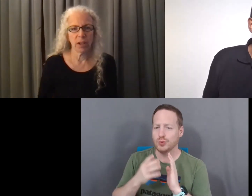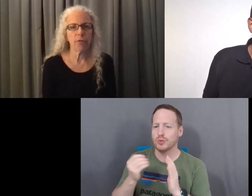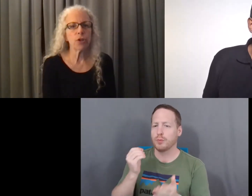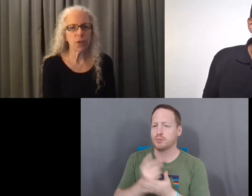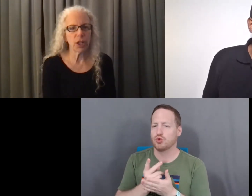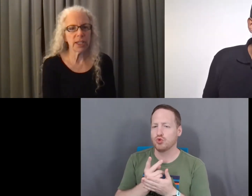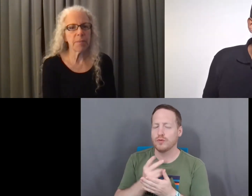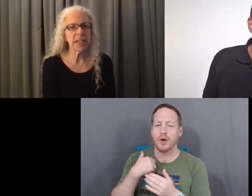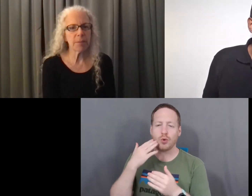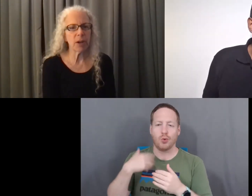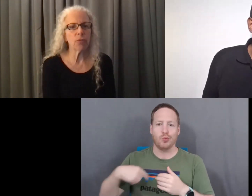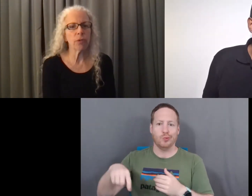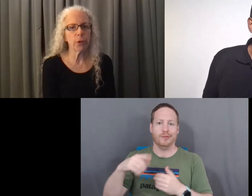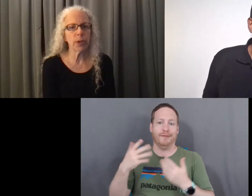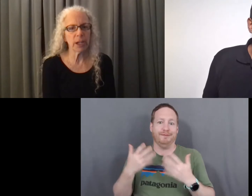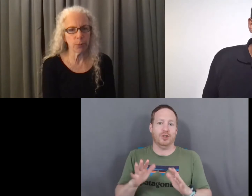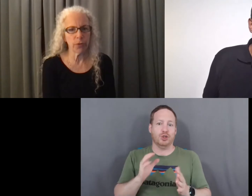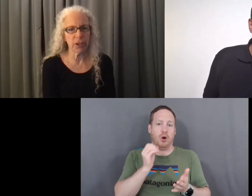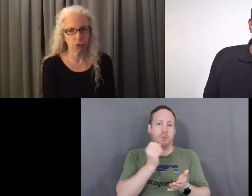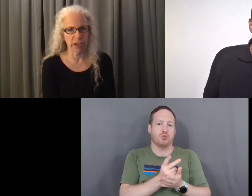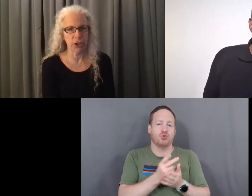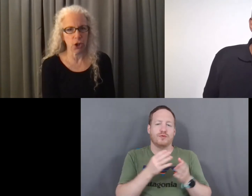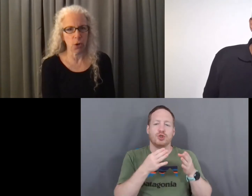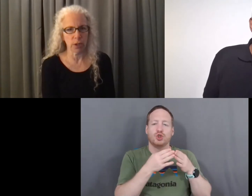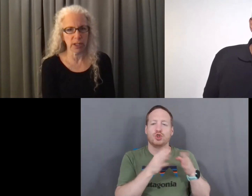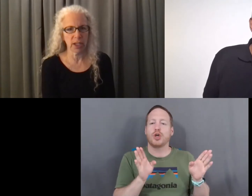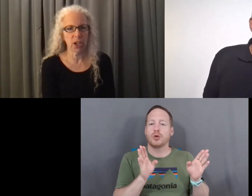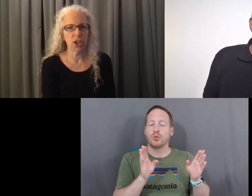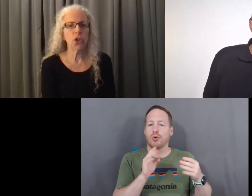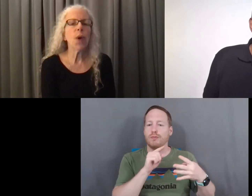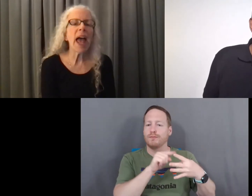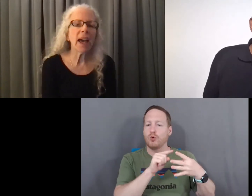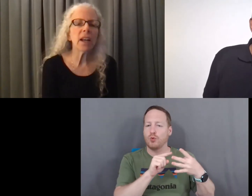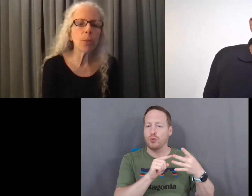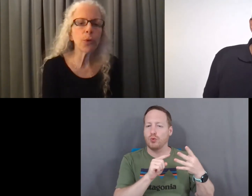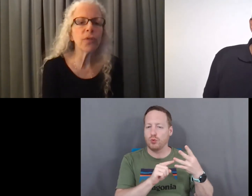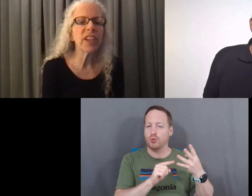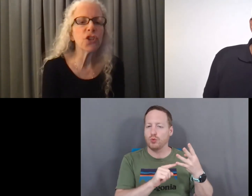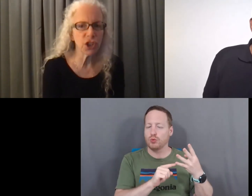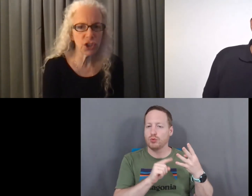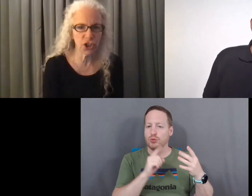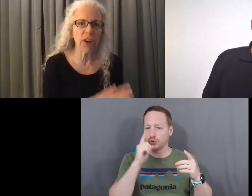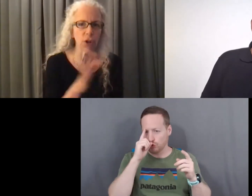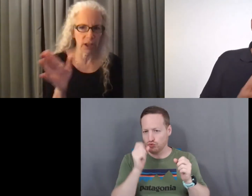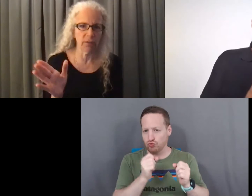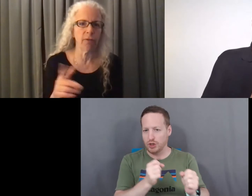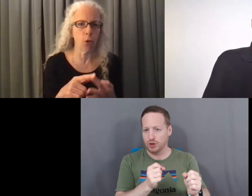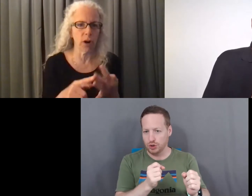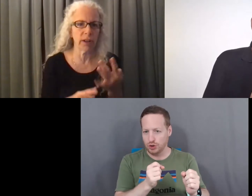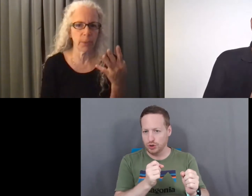First of all, it speaks about reviewing and approving the strategic goals. You had approved the general 4 that we